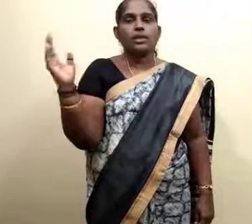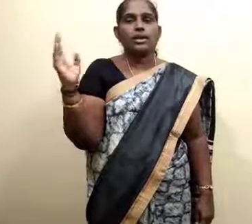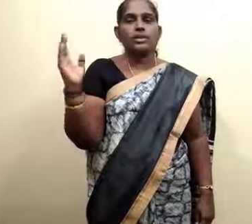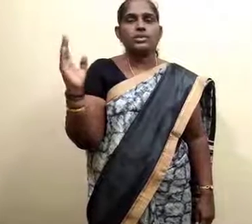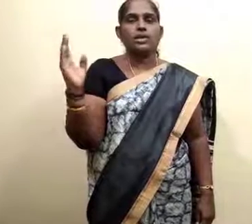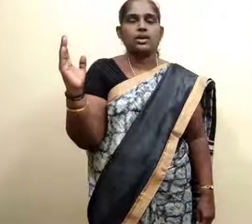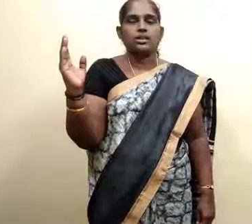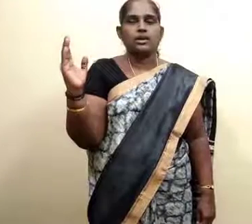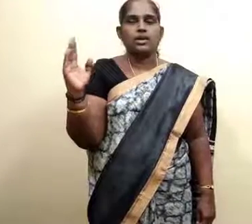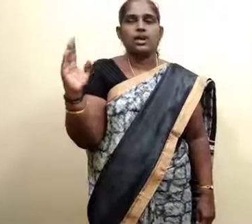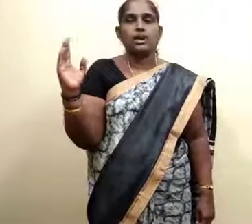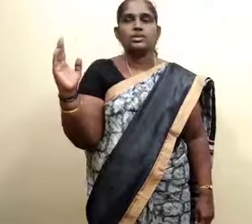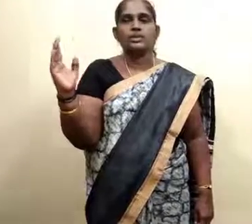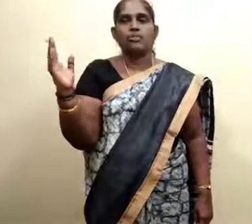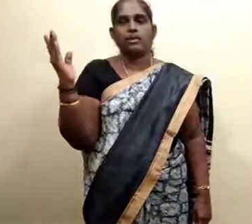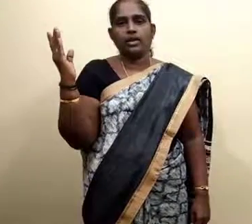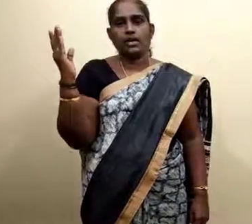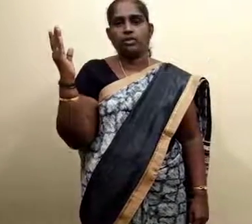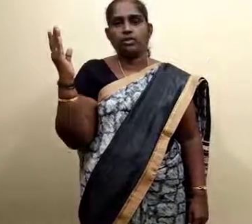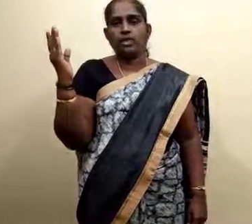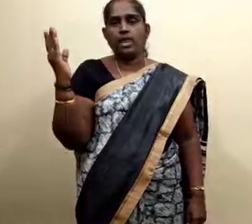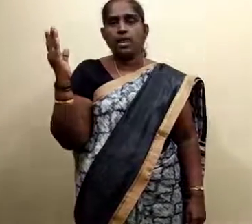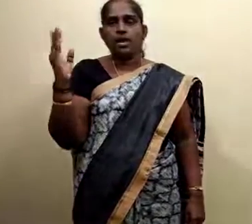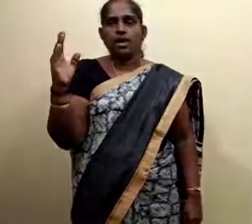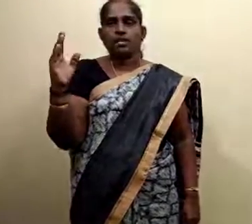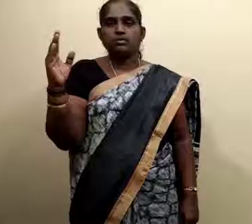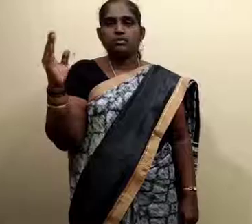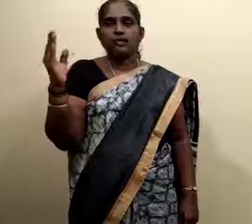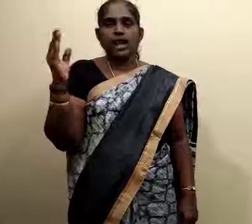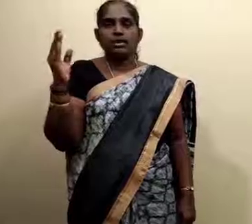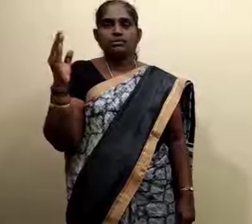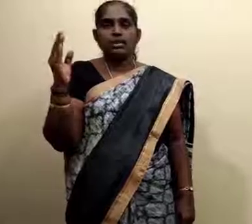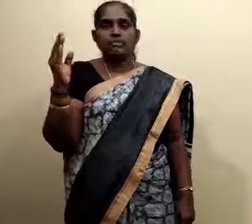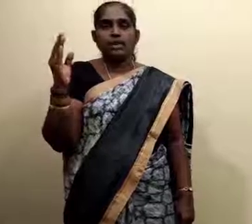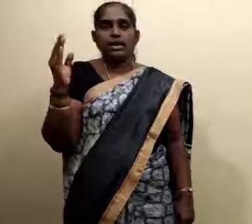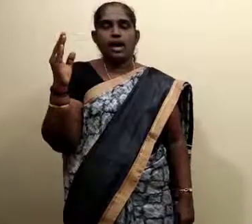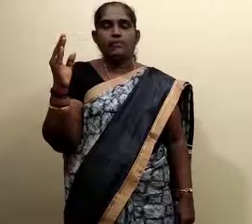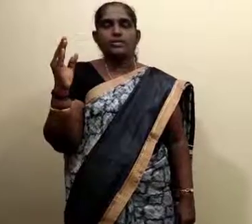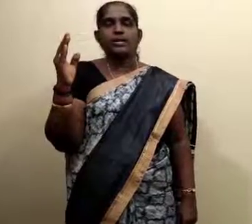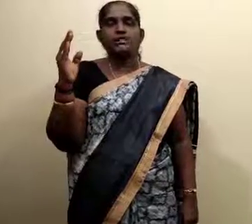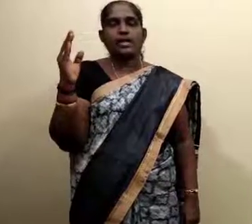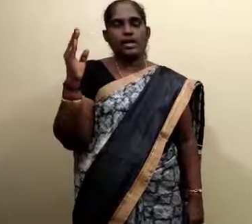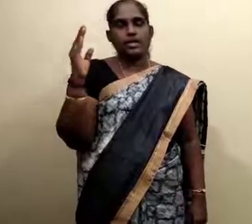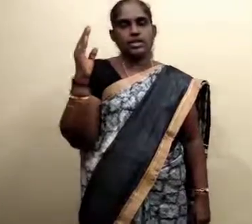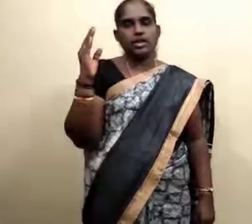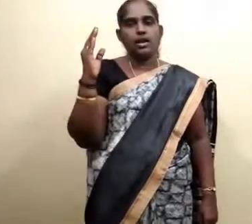Mountain. Horse Mountain. Okay, Horse Mountain as well as where Upper Silesia.